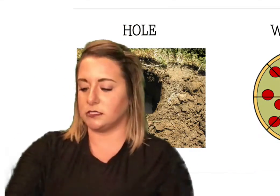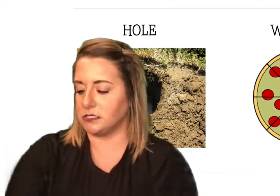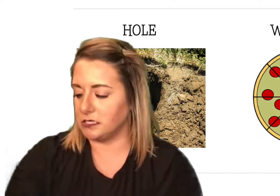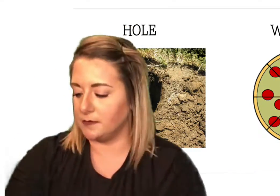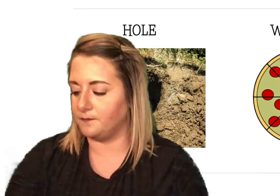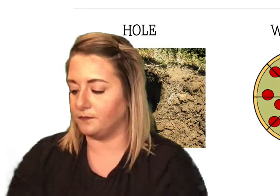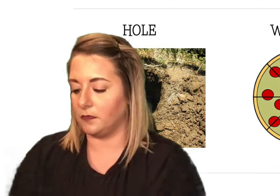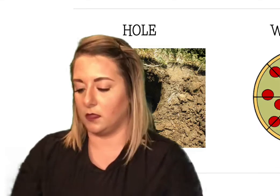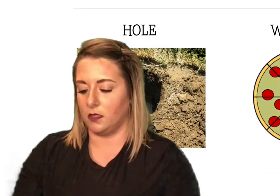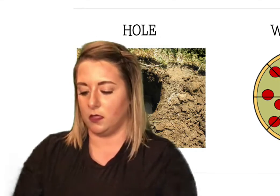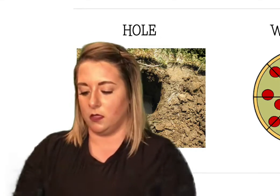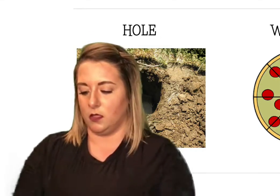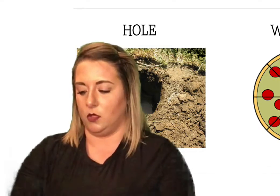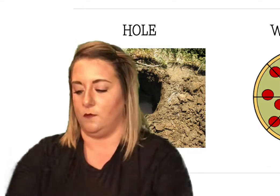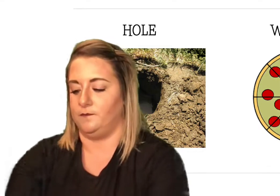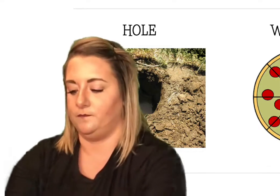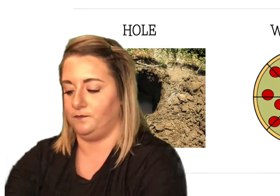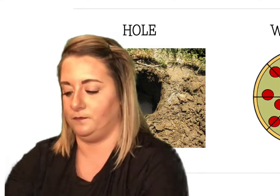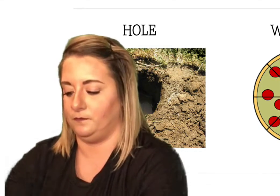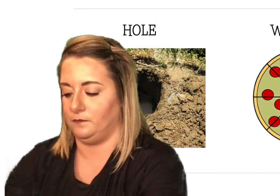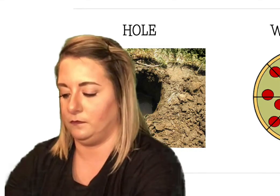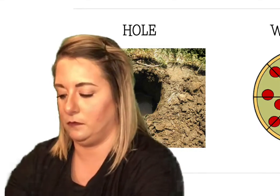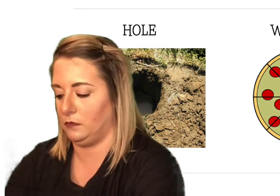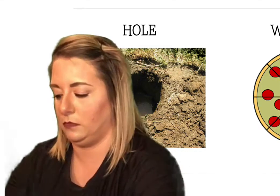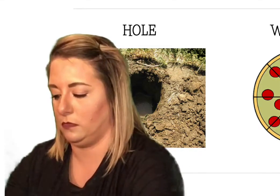different words.